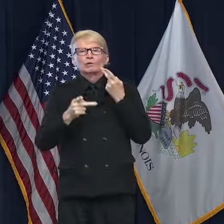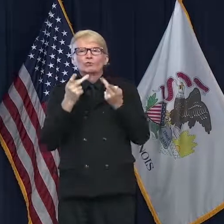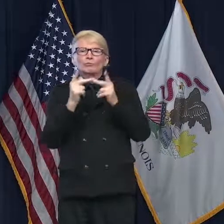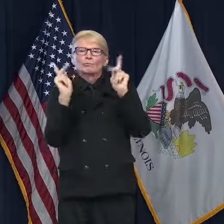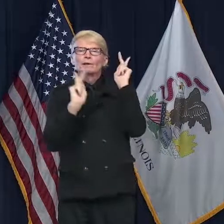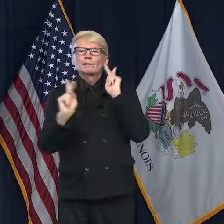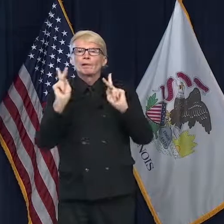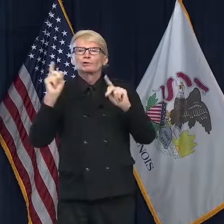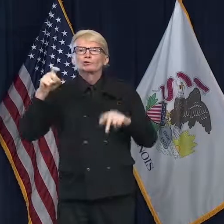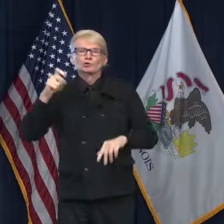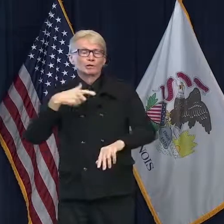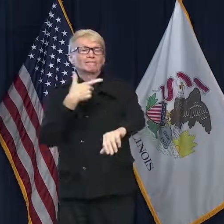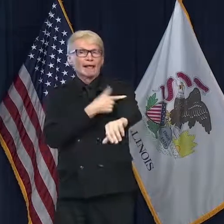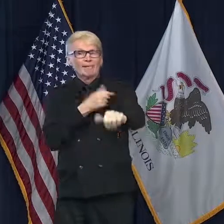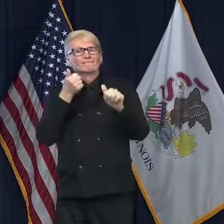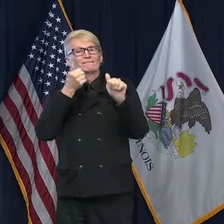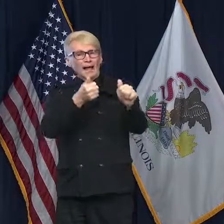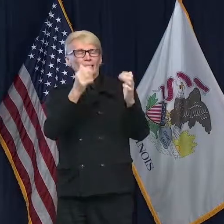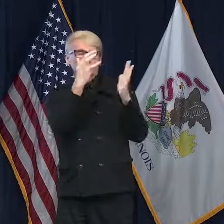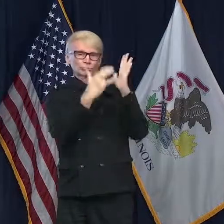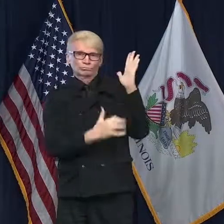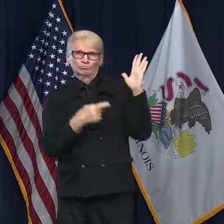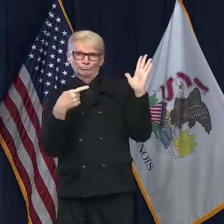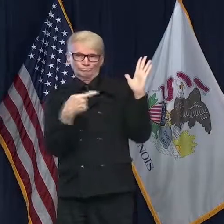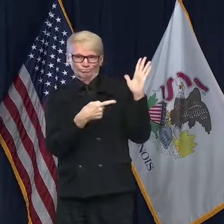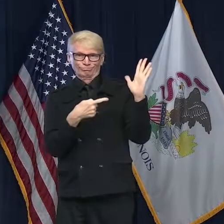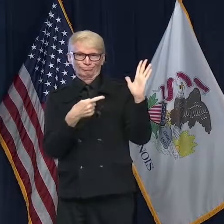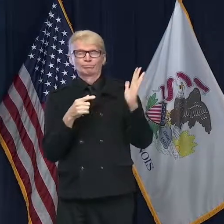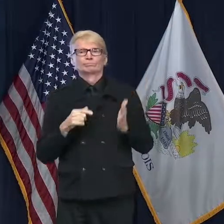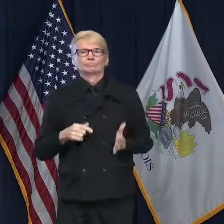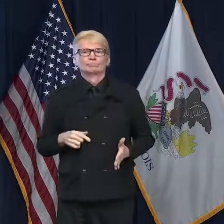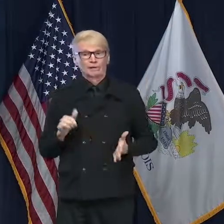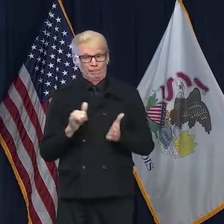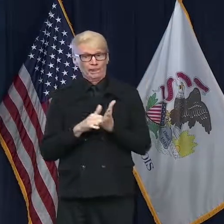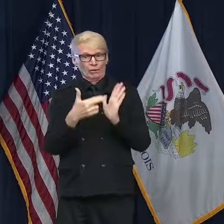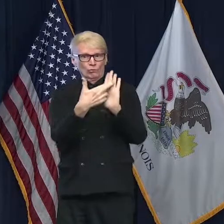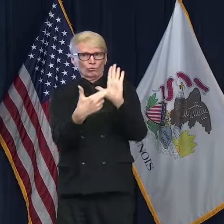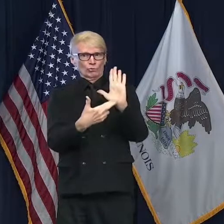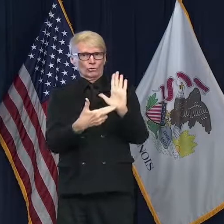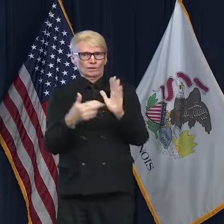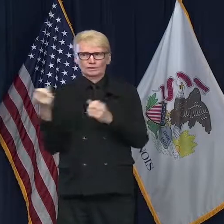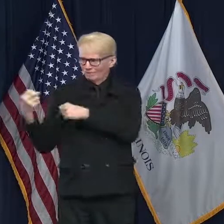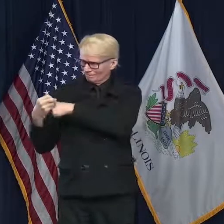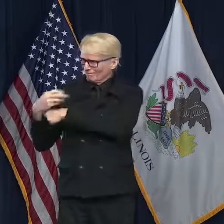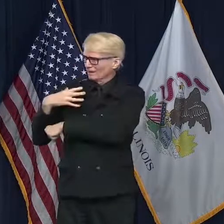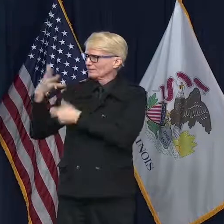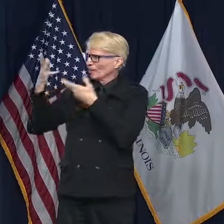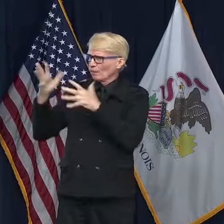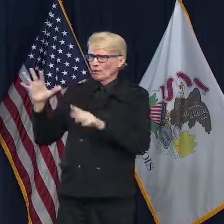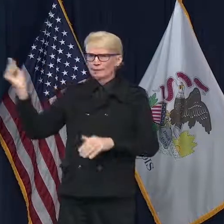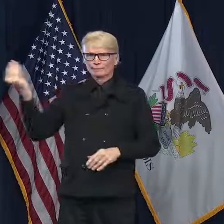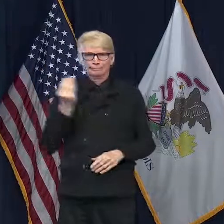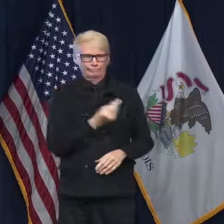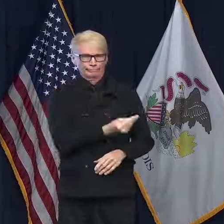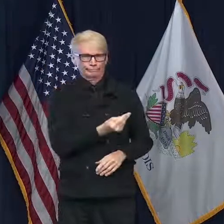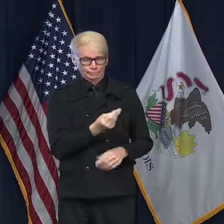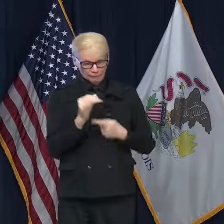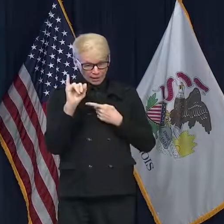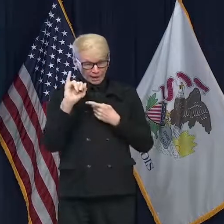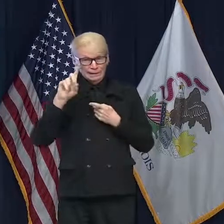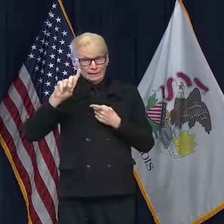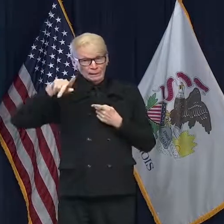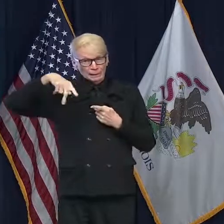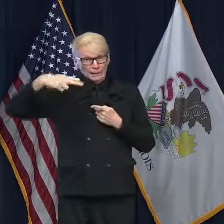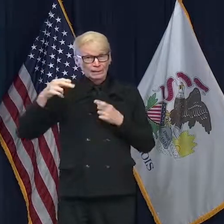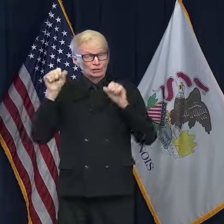vaccine are supposed to be following and adhering to those guidelines and recommendations. Does IDPH have the